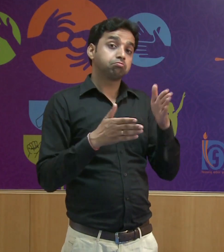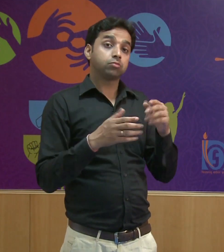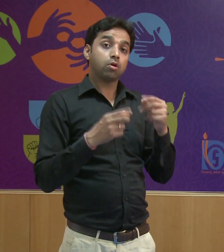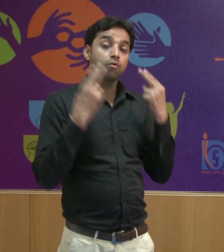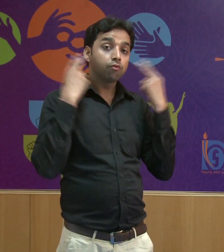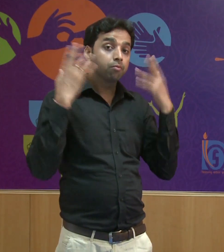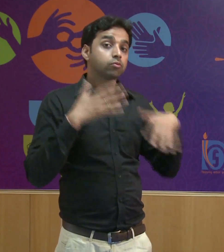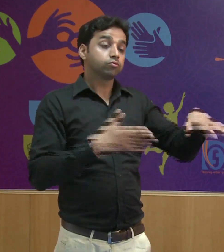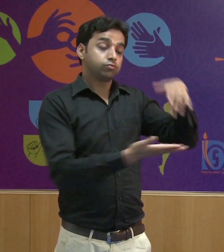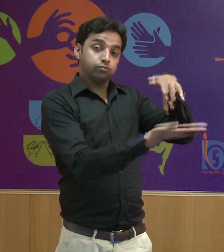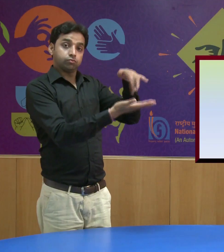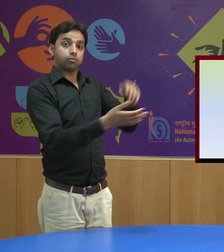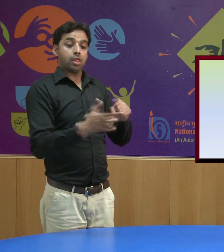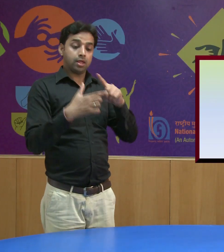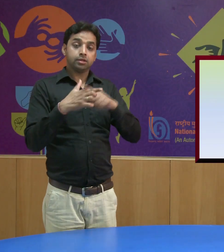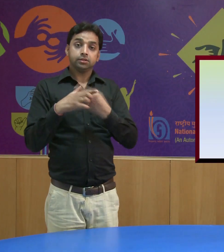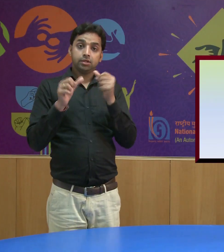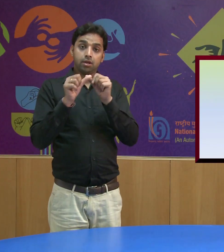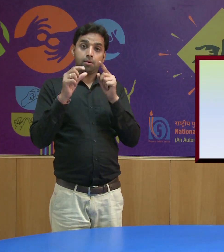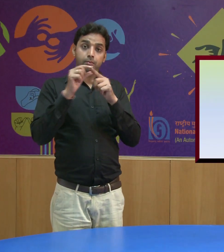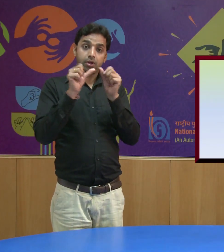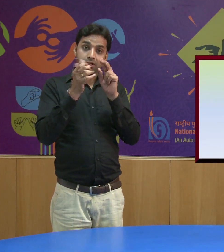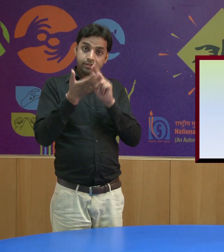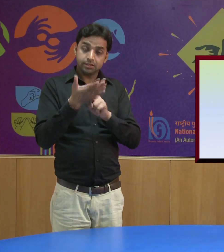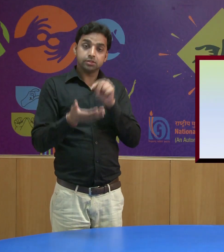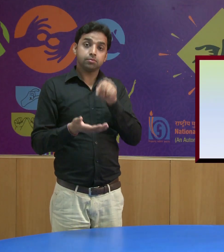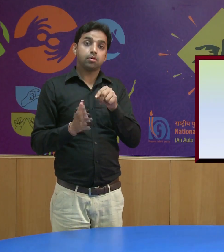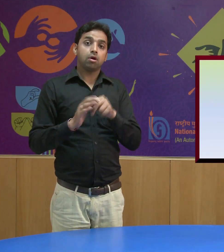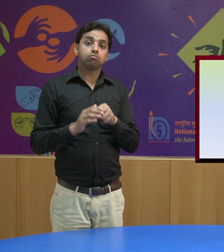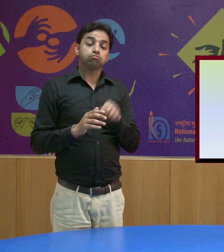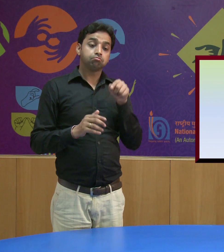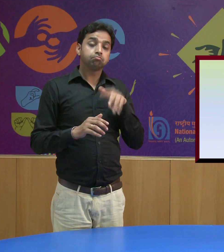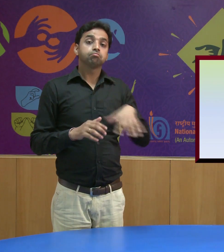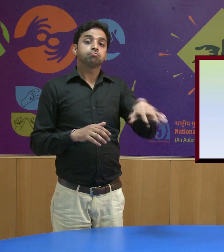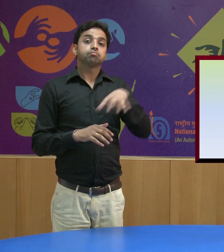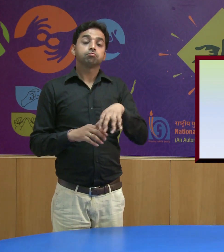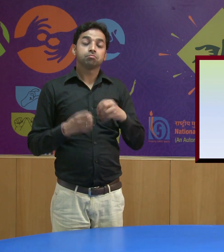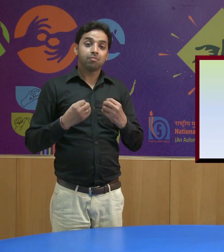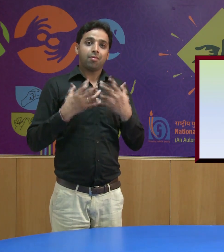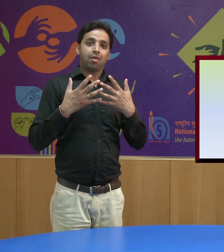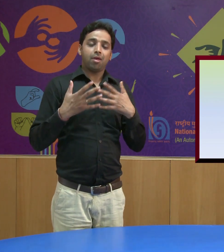Japan. Japan was also influenced by the Indian